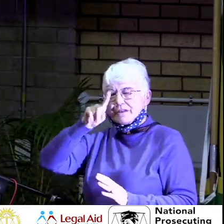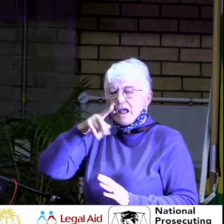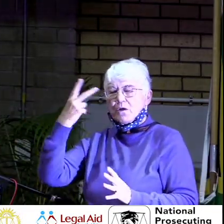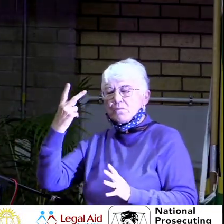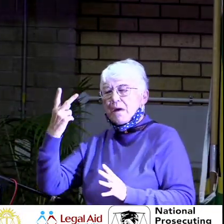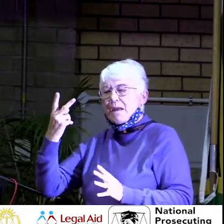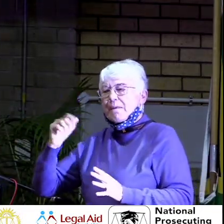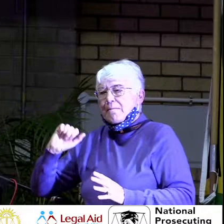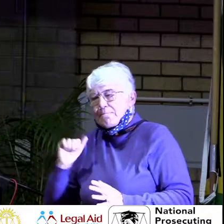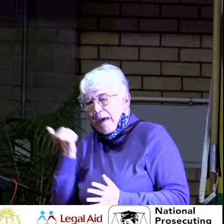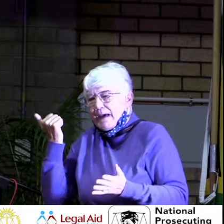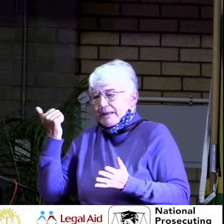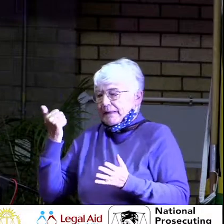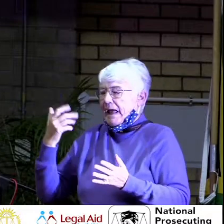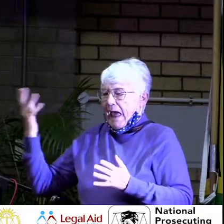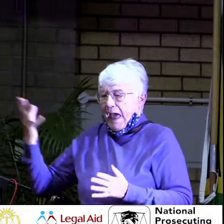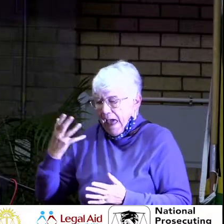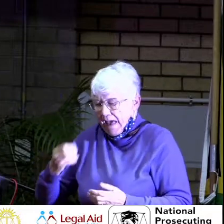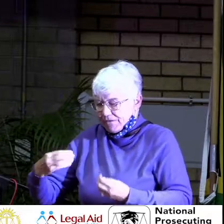detectives.